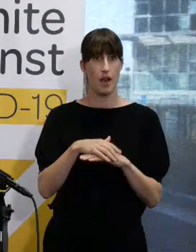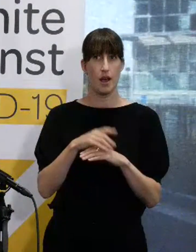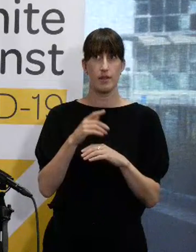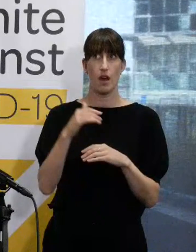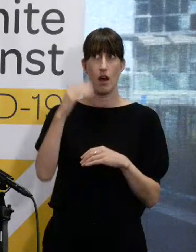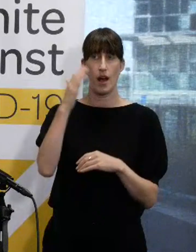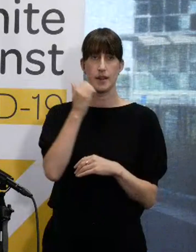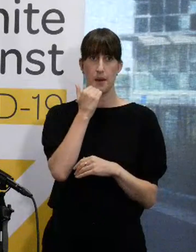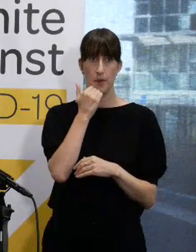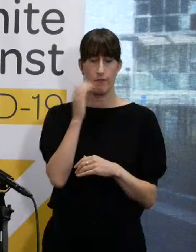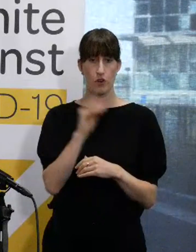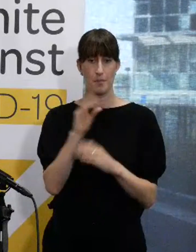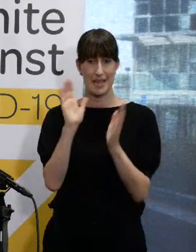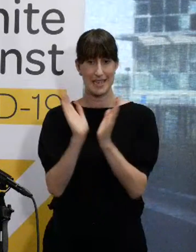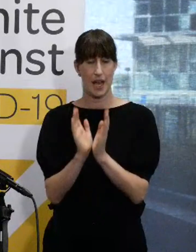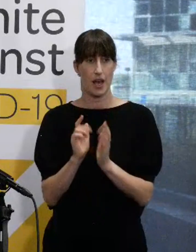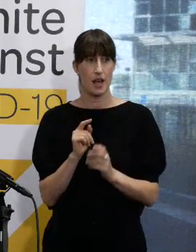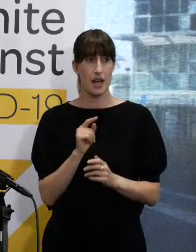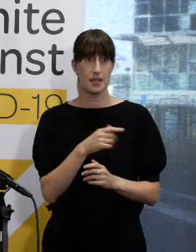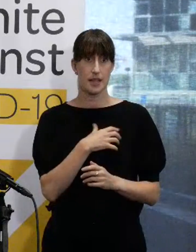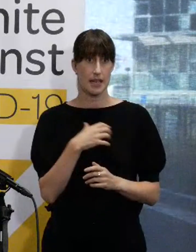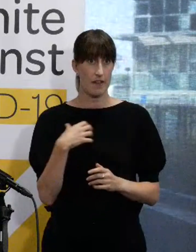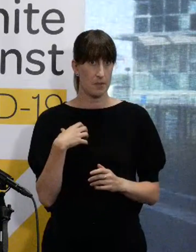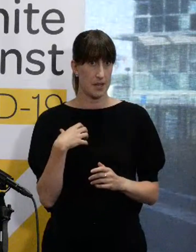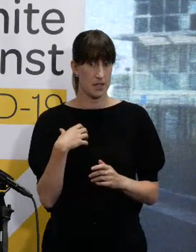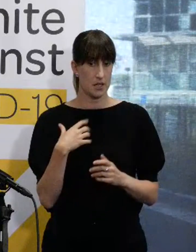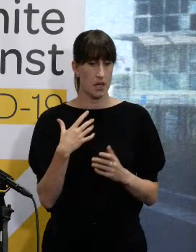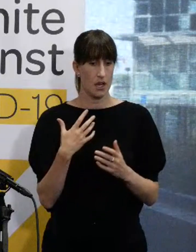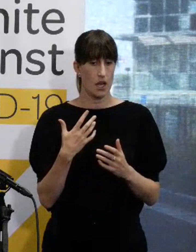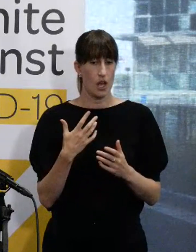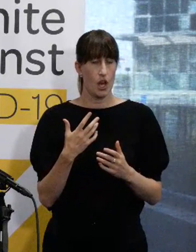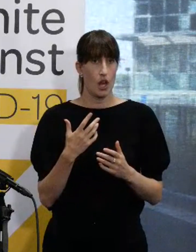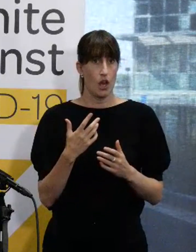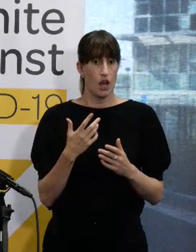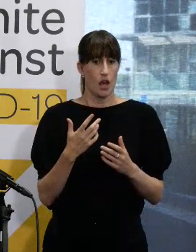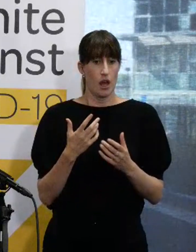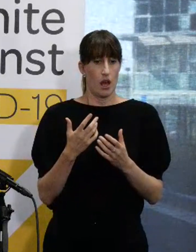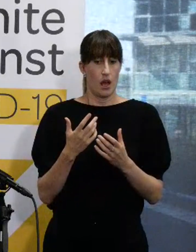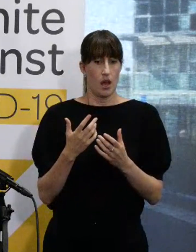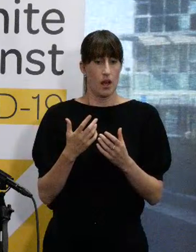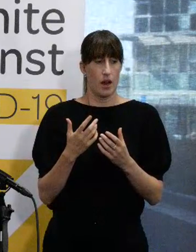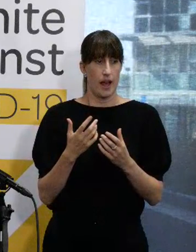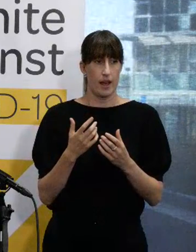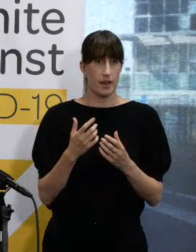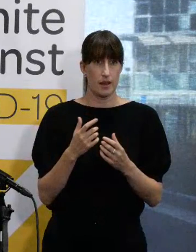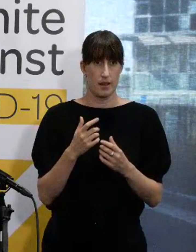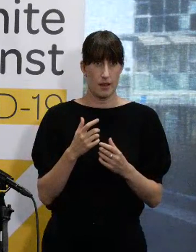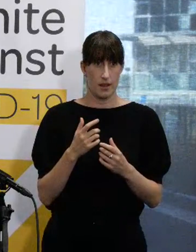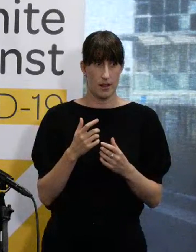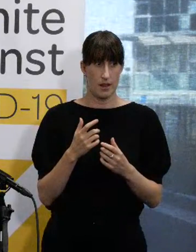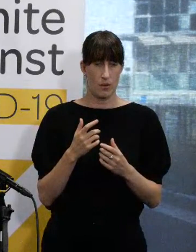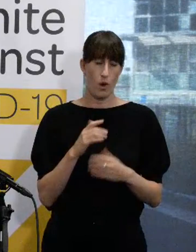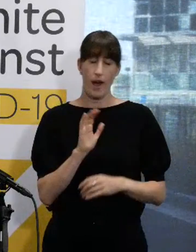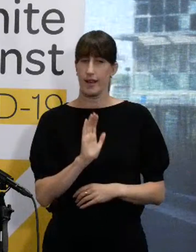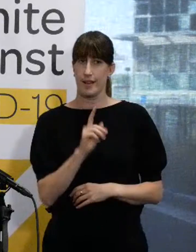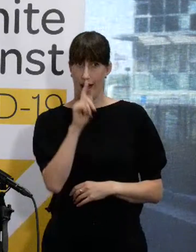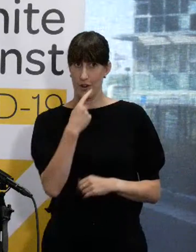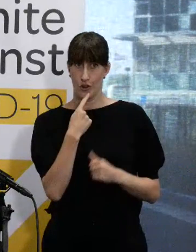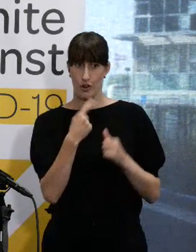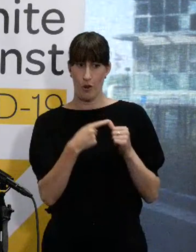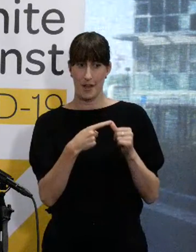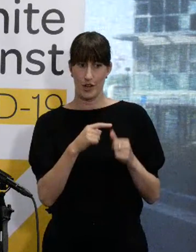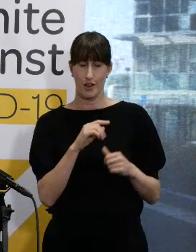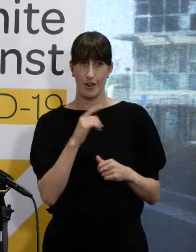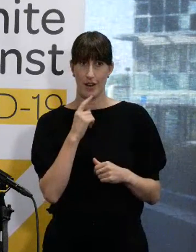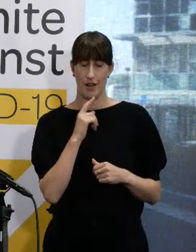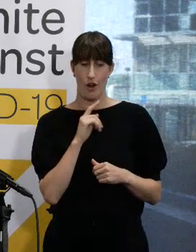adopt? Well, they've just received the advice and they're making decisions about it, so I can't comment on what their decisions will be. So you don't know? No,